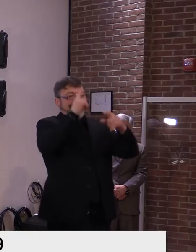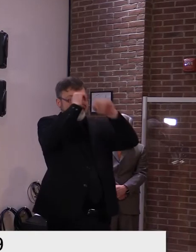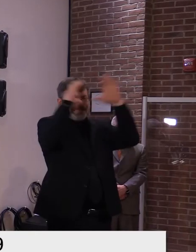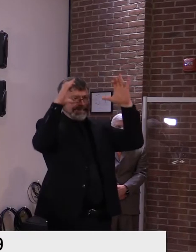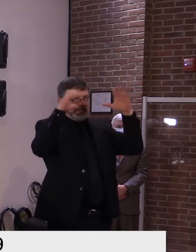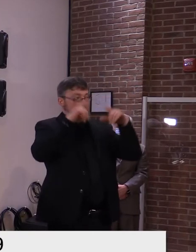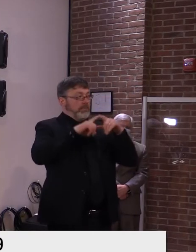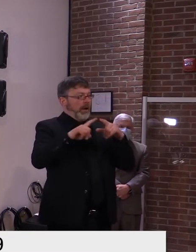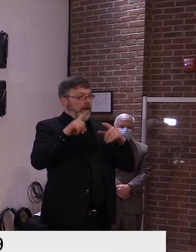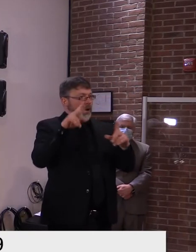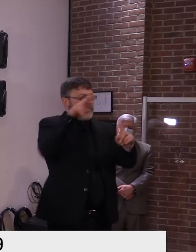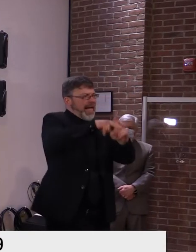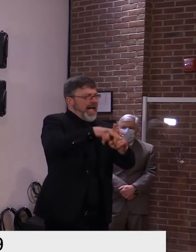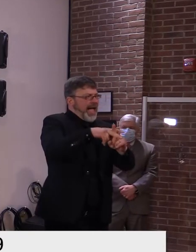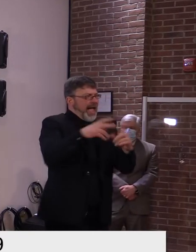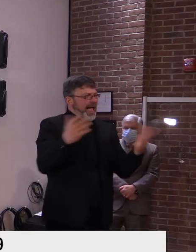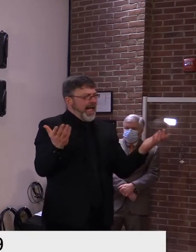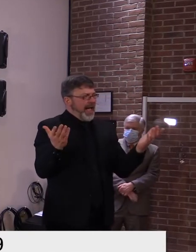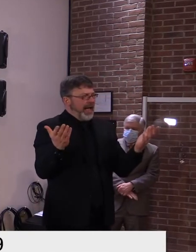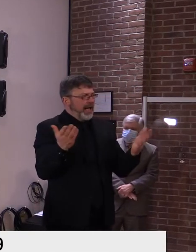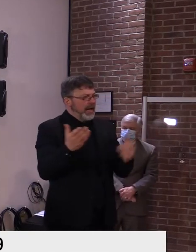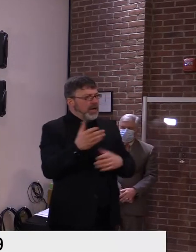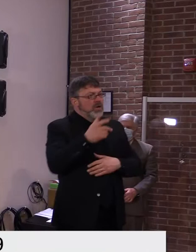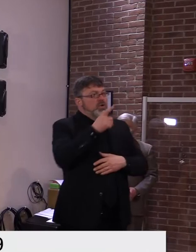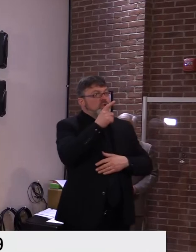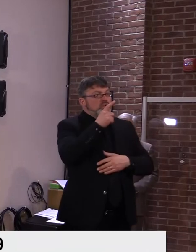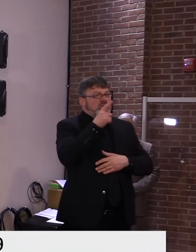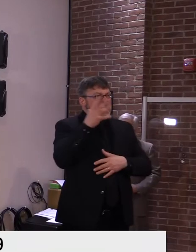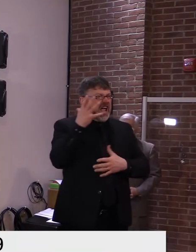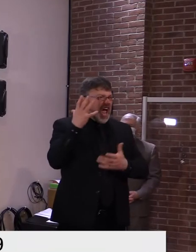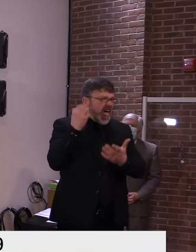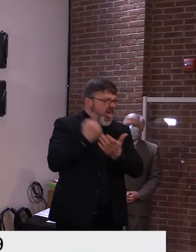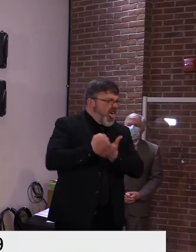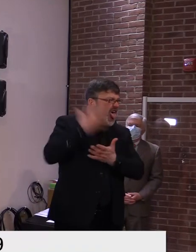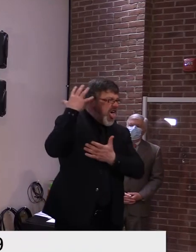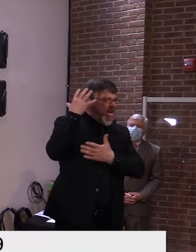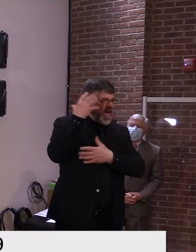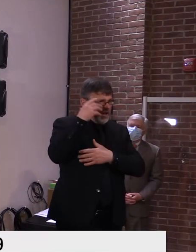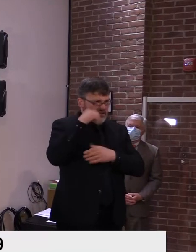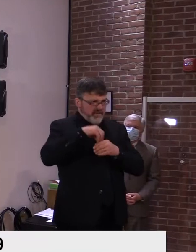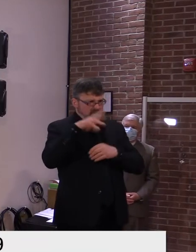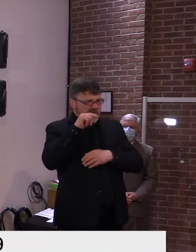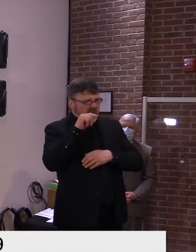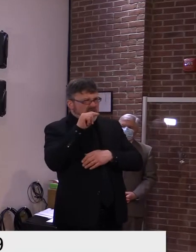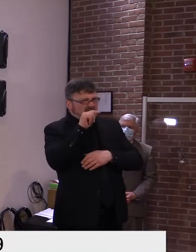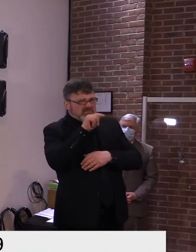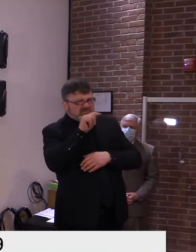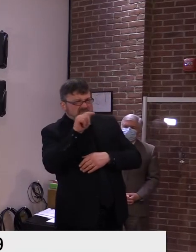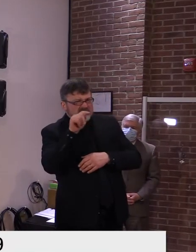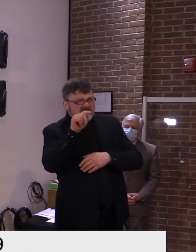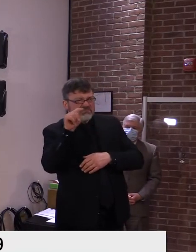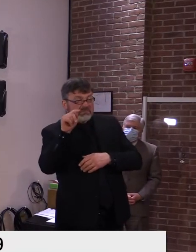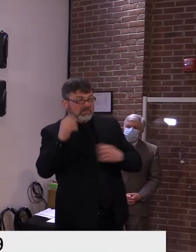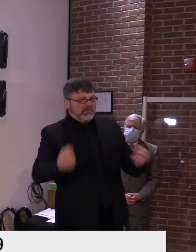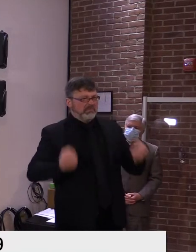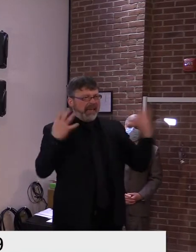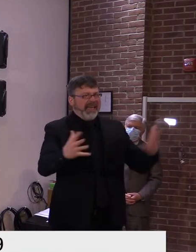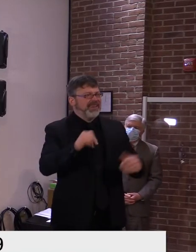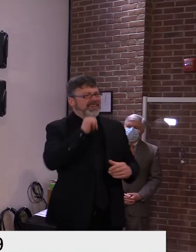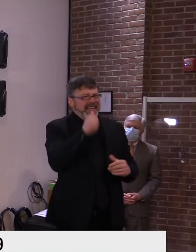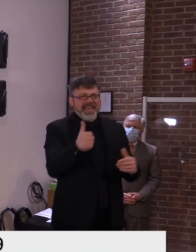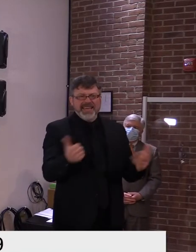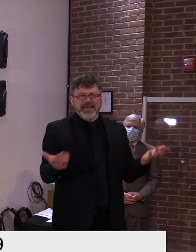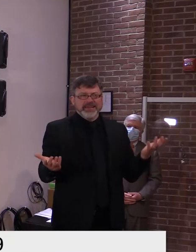many. And to raise that amount of money without doing anything about the structural